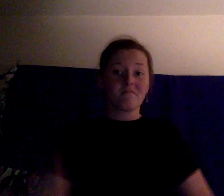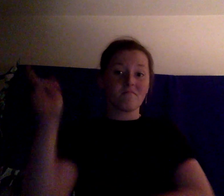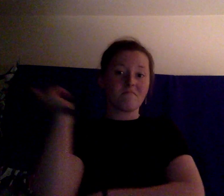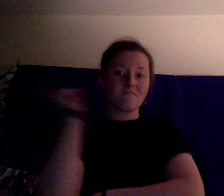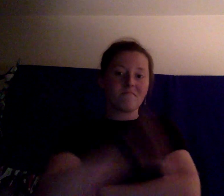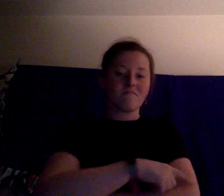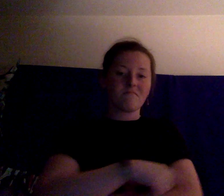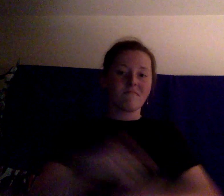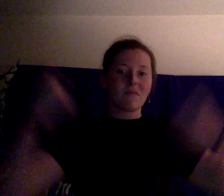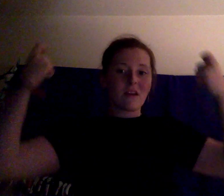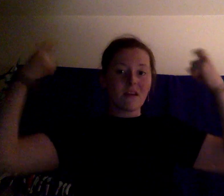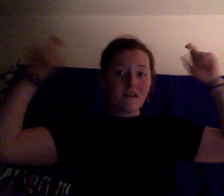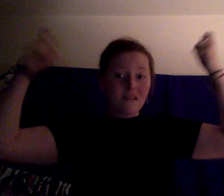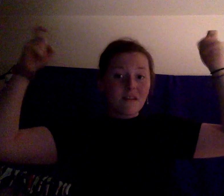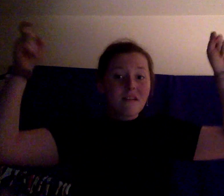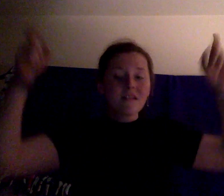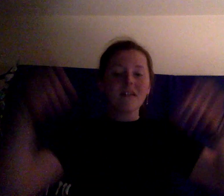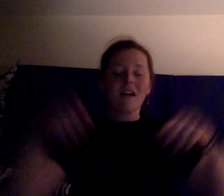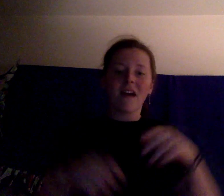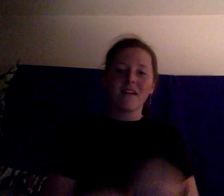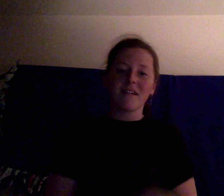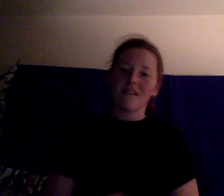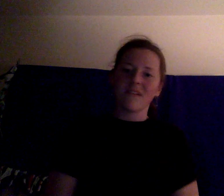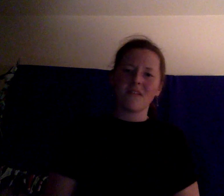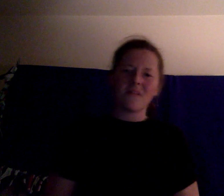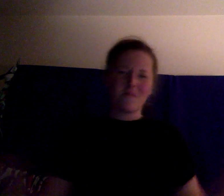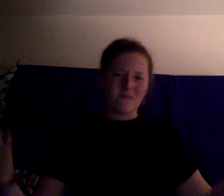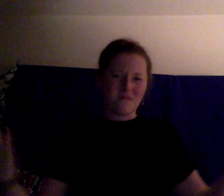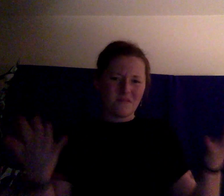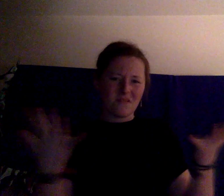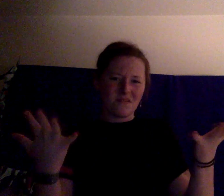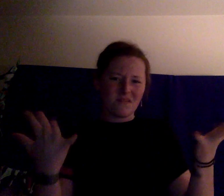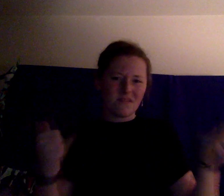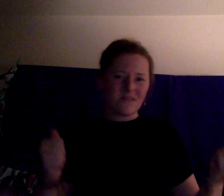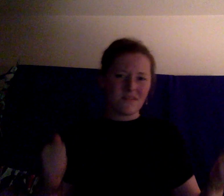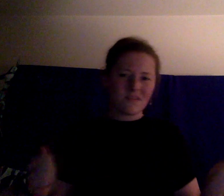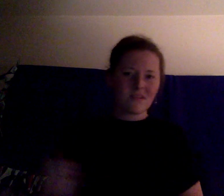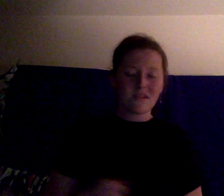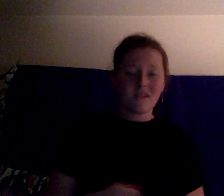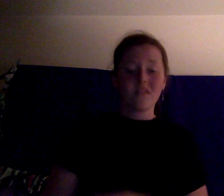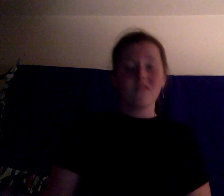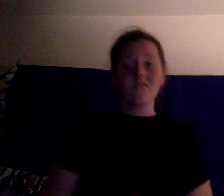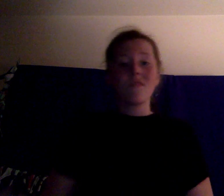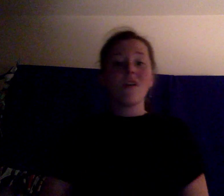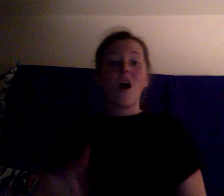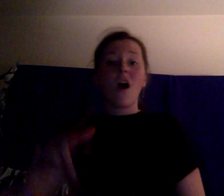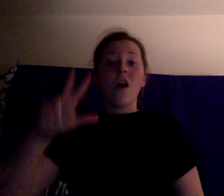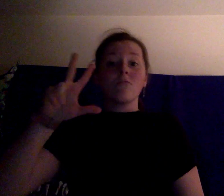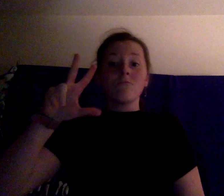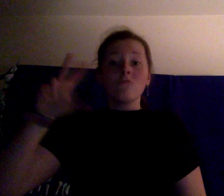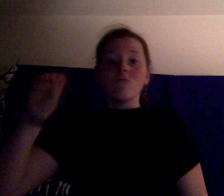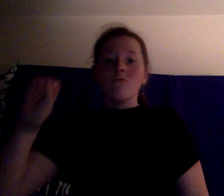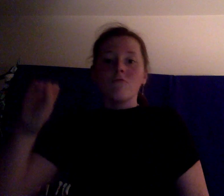He says, "I have raced hobby stock, modified cars, late